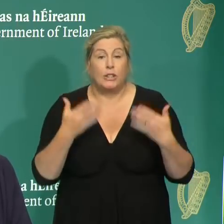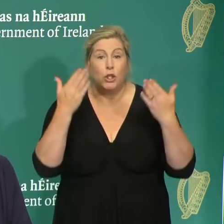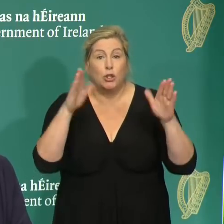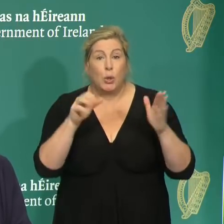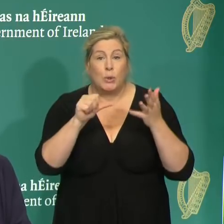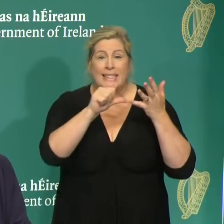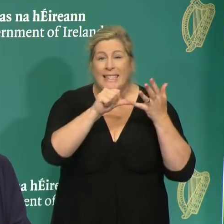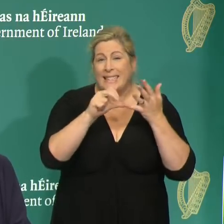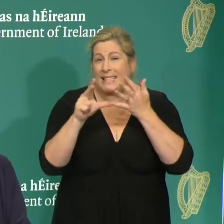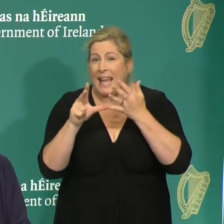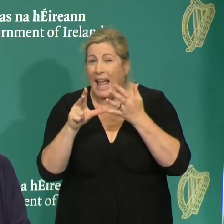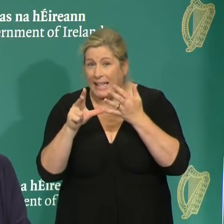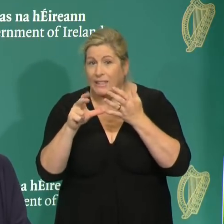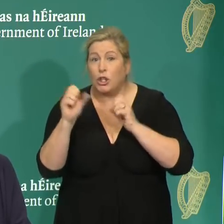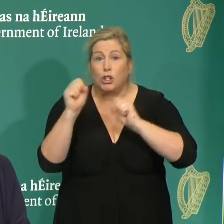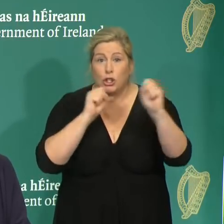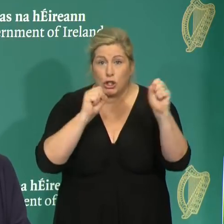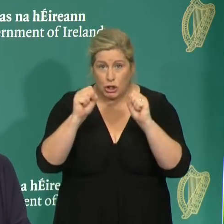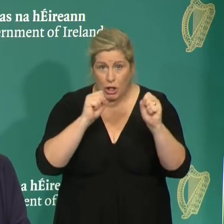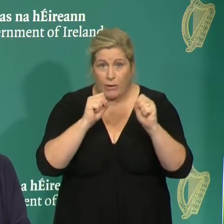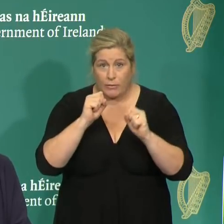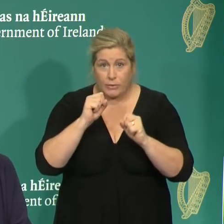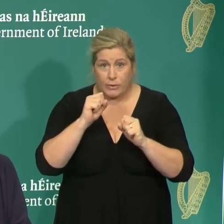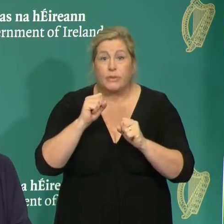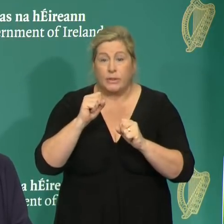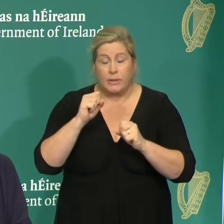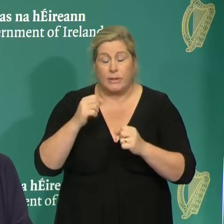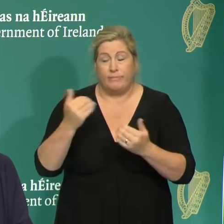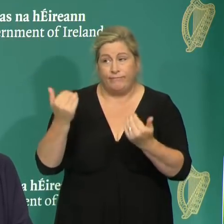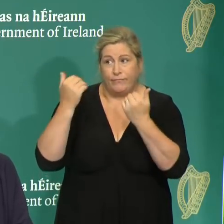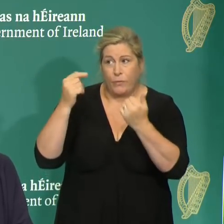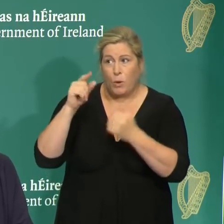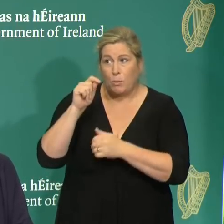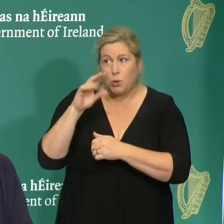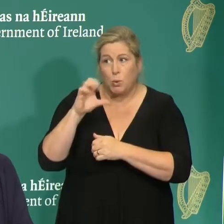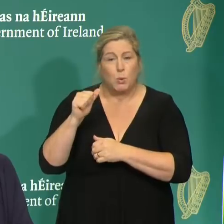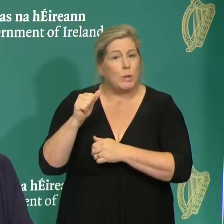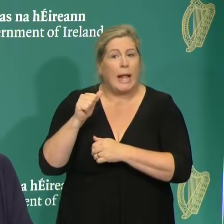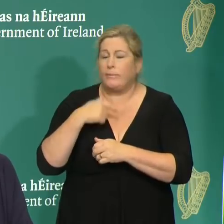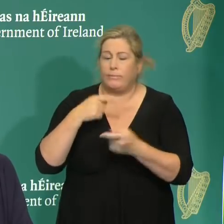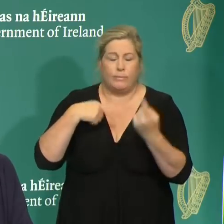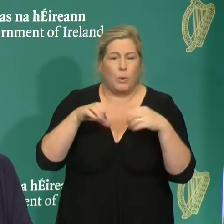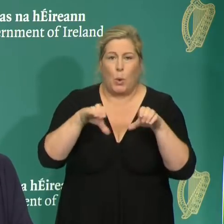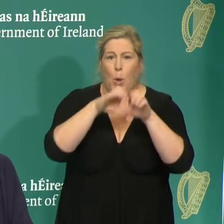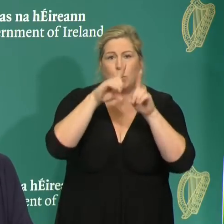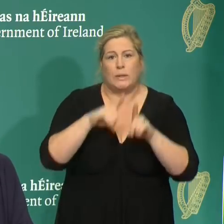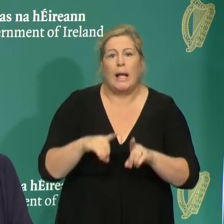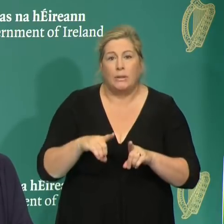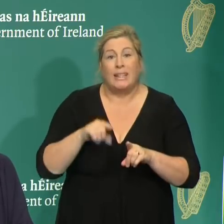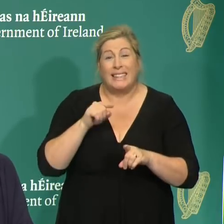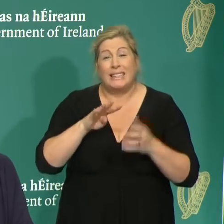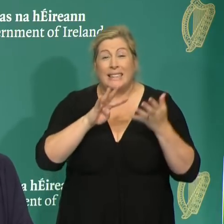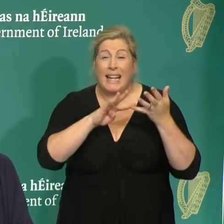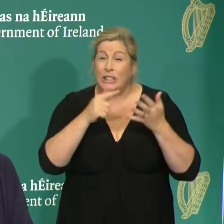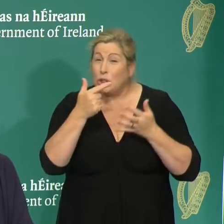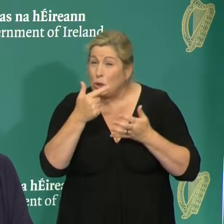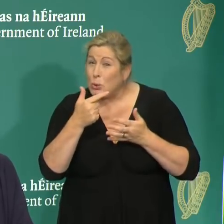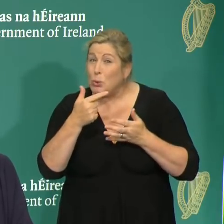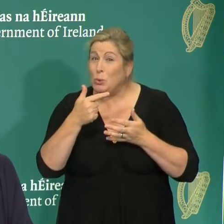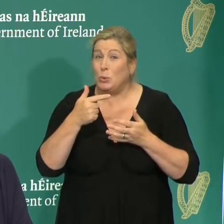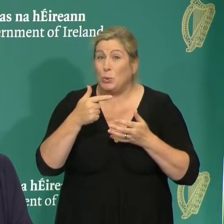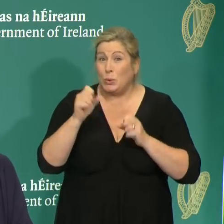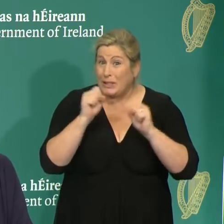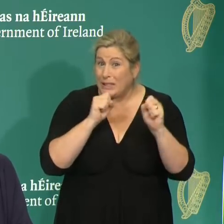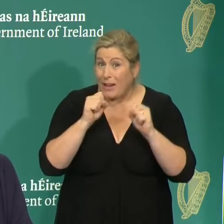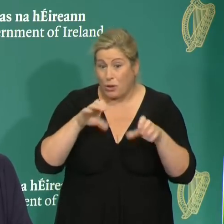68 services have notified their closure to TUSA this year. That compares to 92 services announcing closure by this time